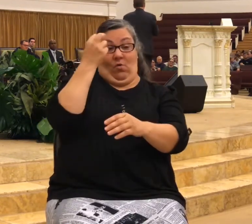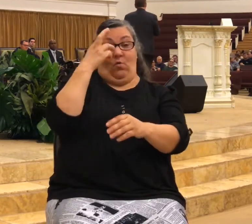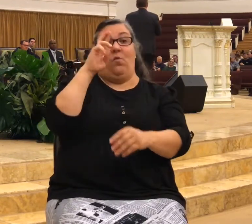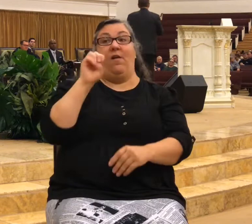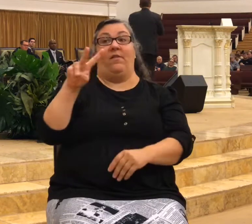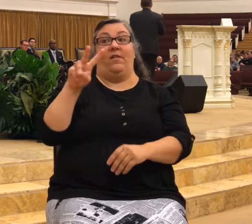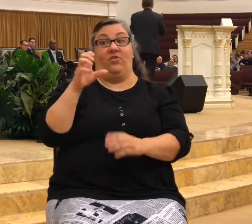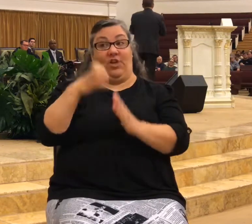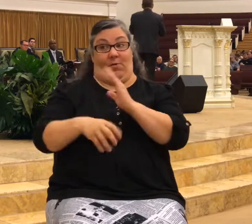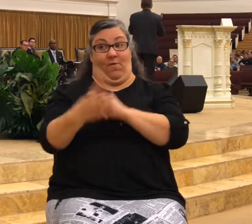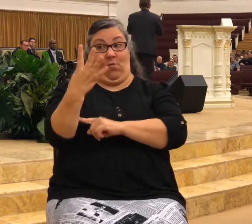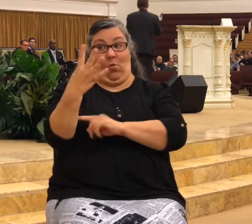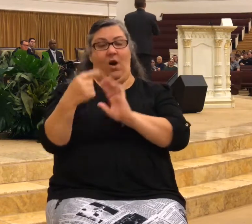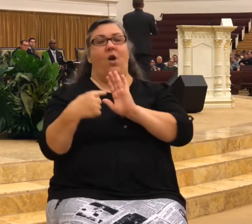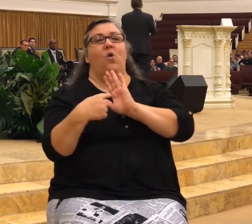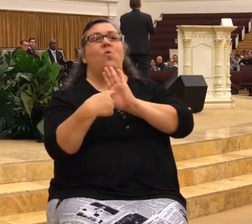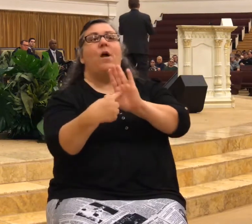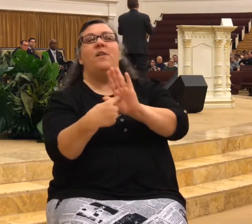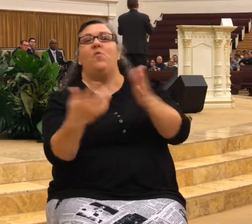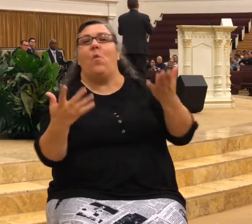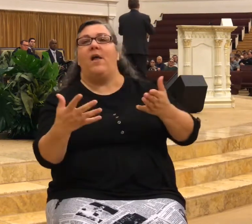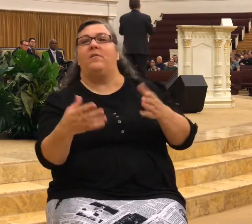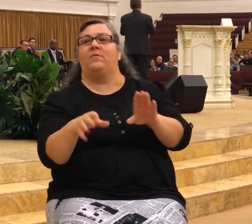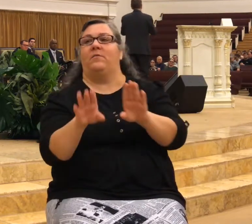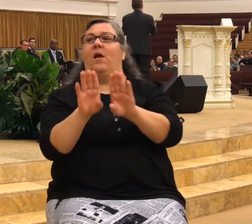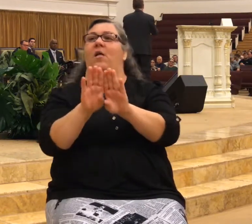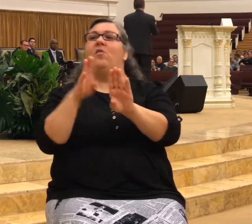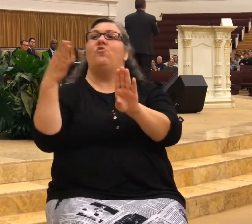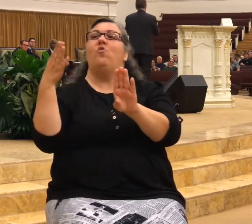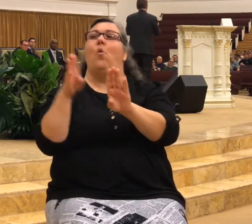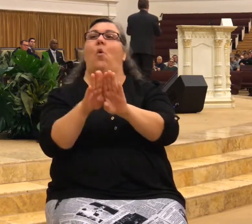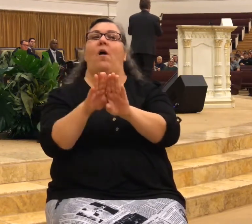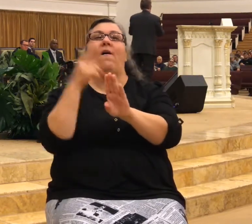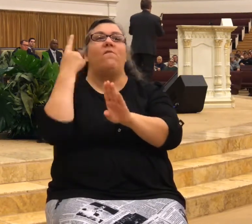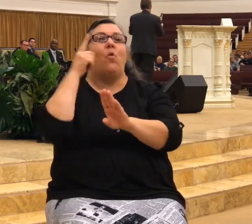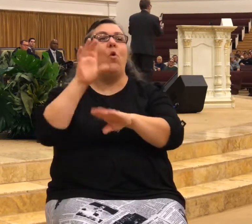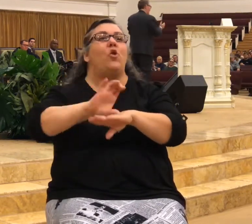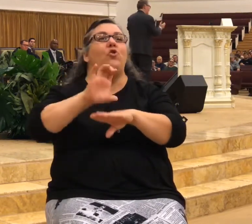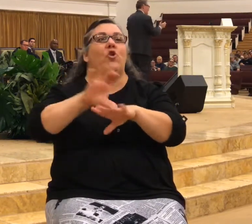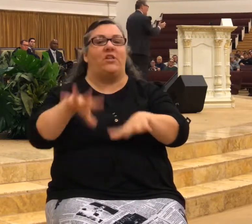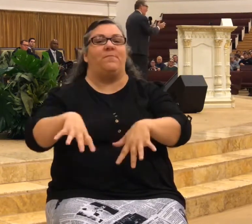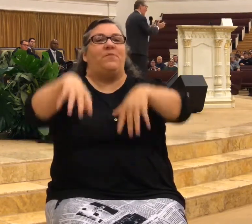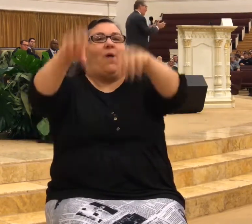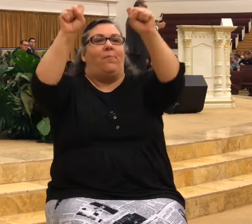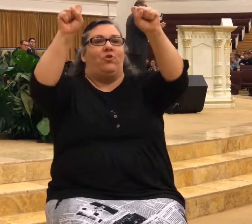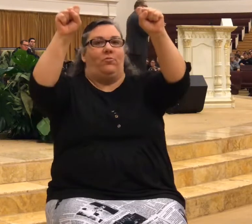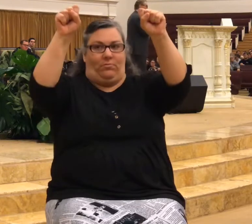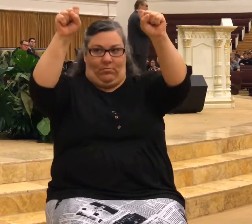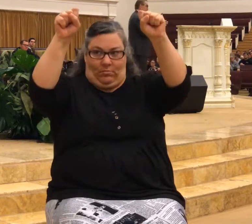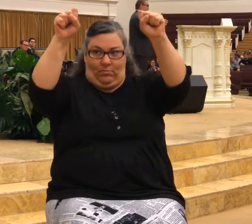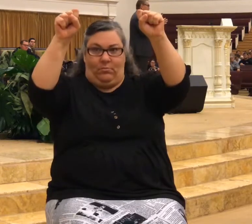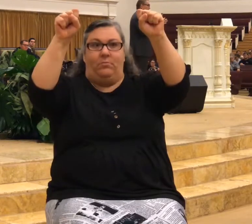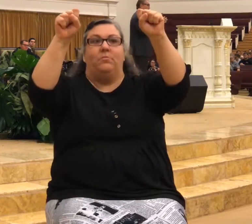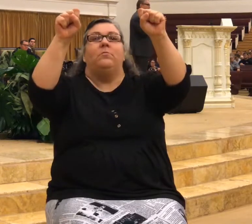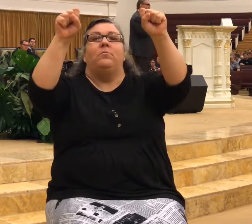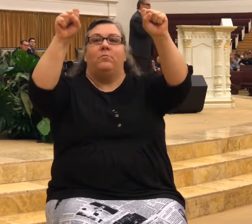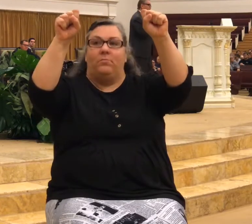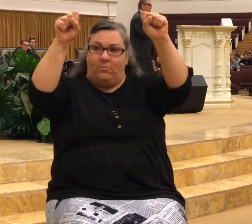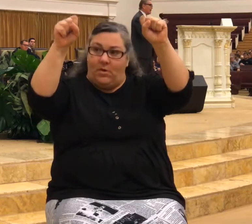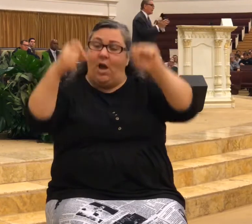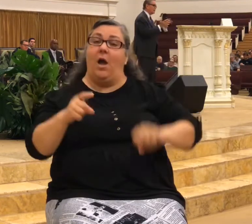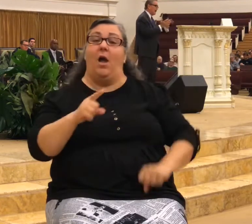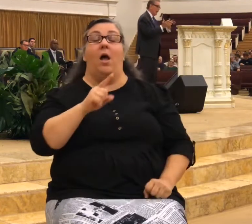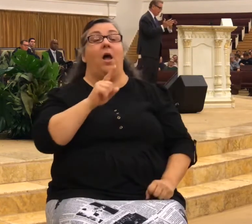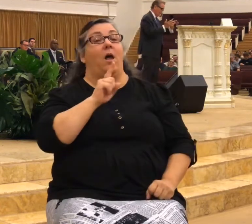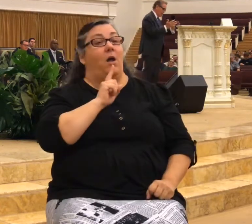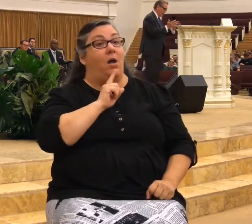4 represents the door of a raptured church. Praise God. And just as